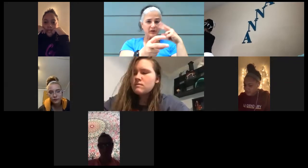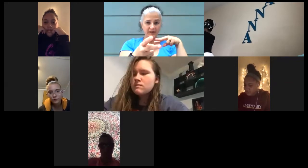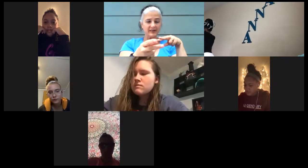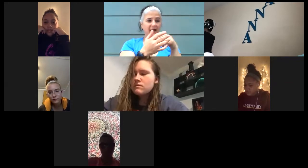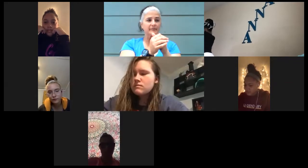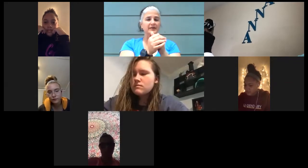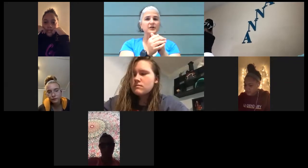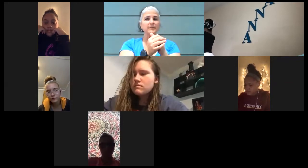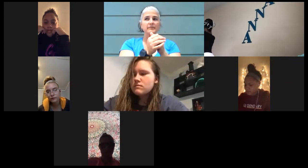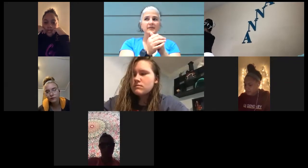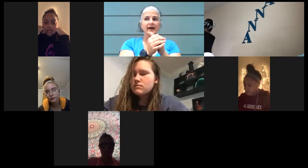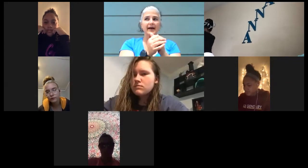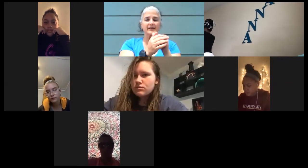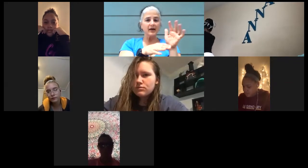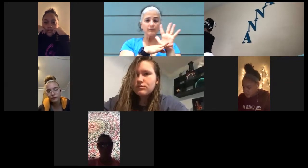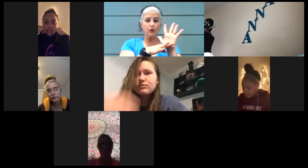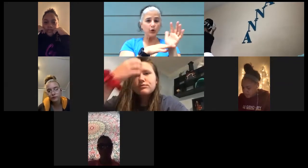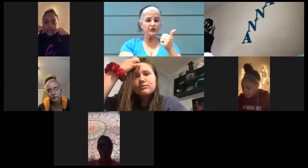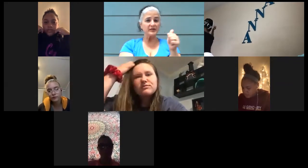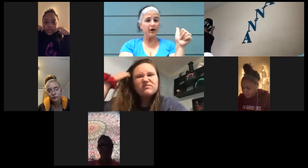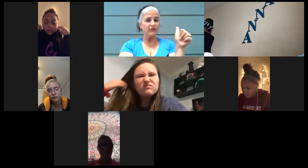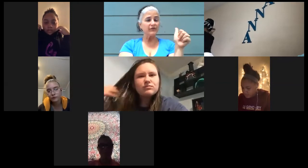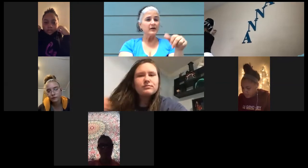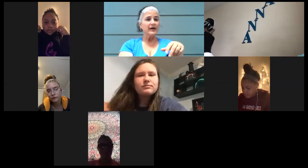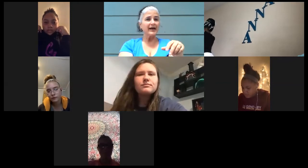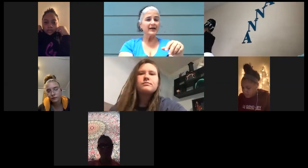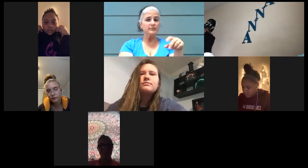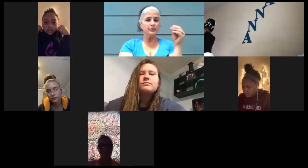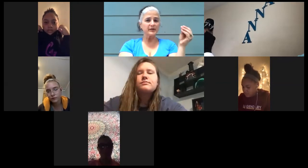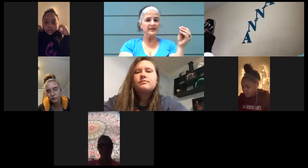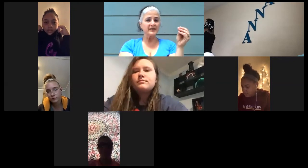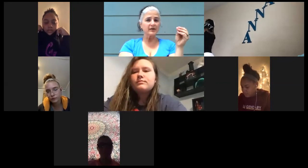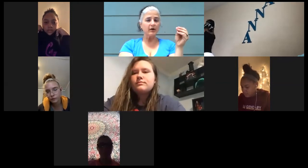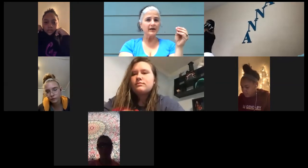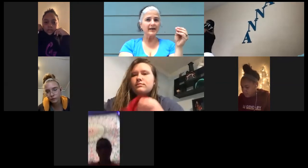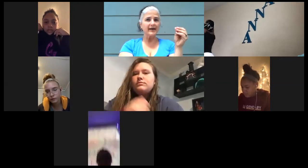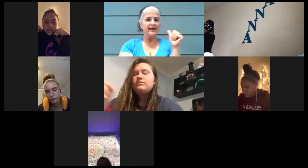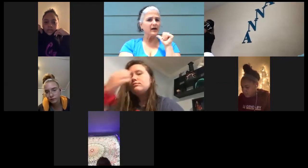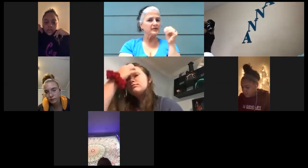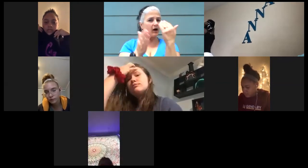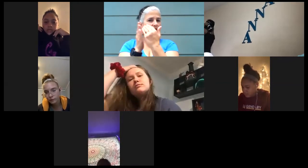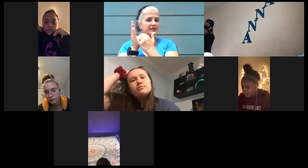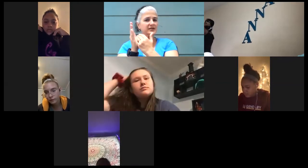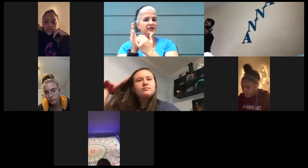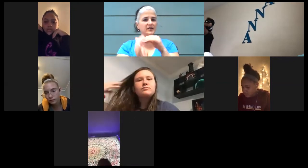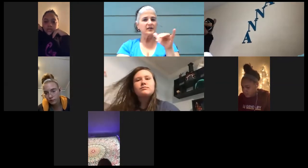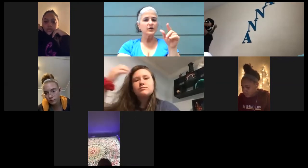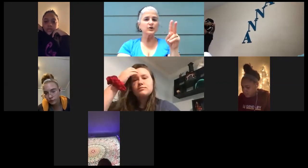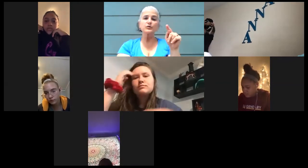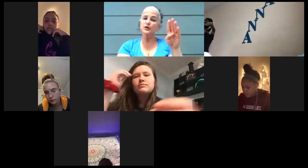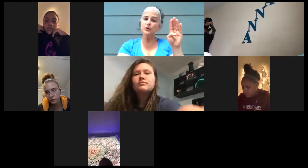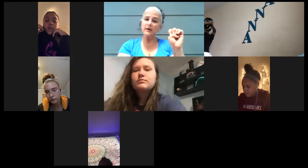just look at the assignment and record yourself and put it in on a not